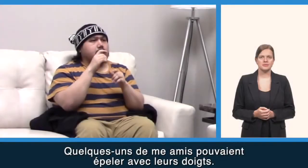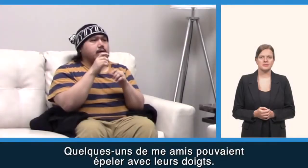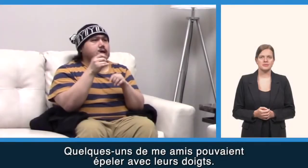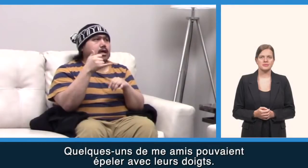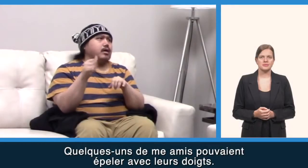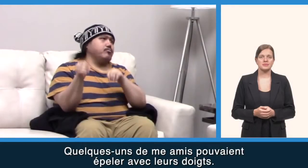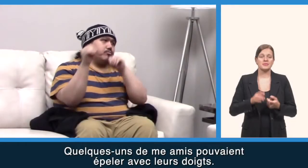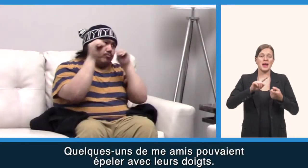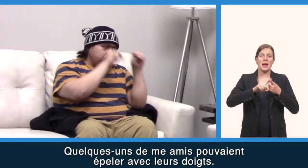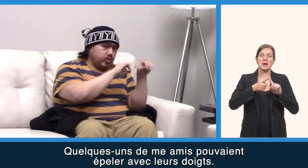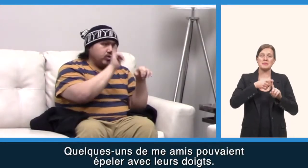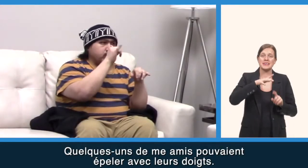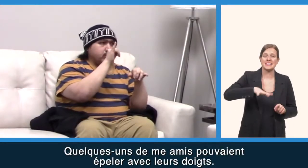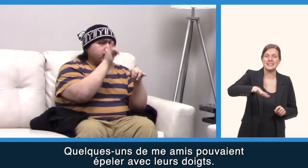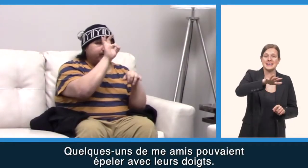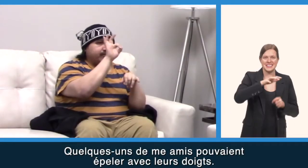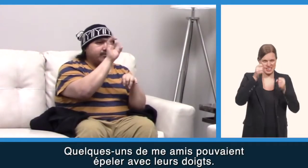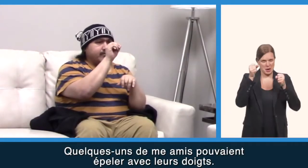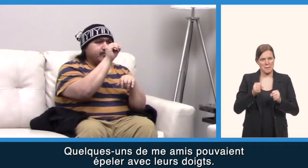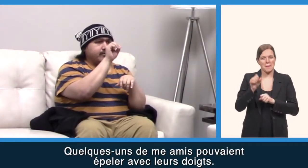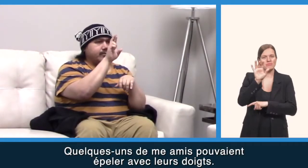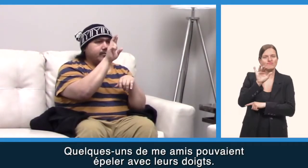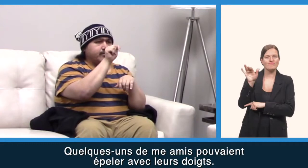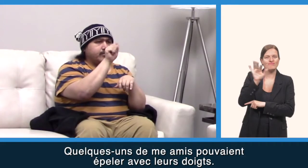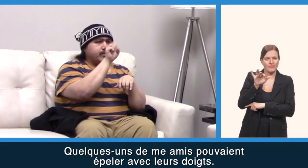Some of my friends could fingerspell.